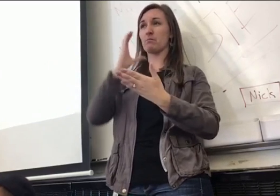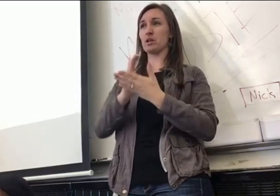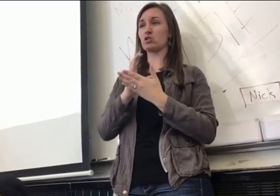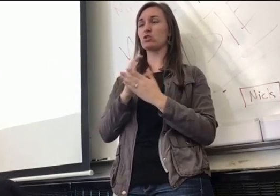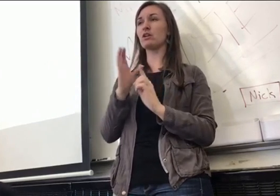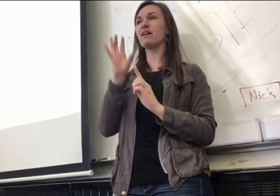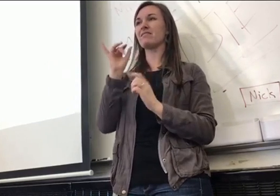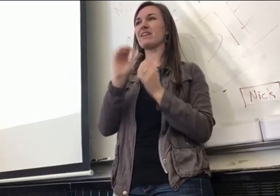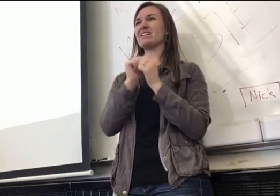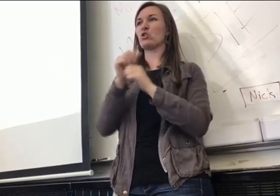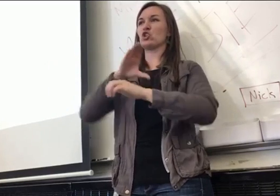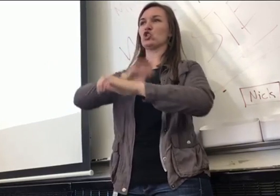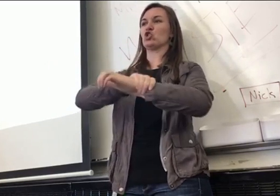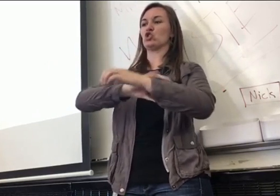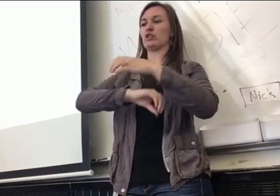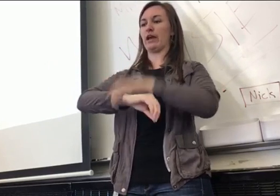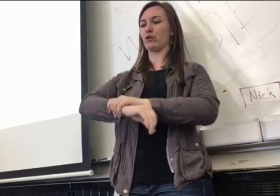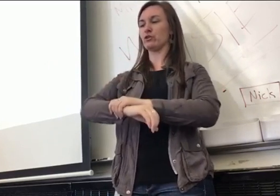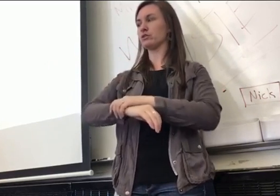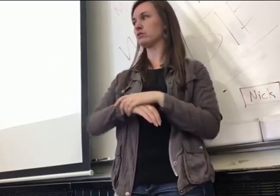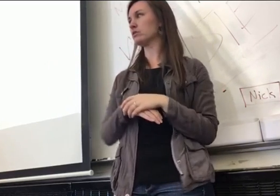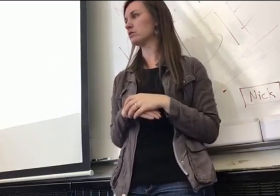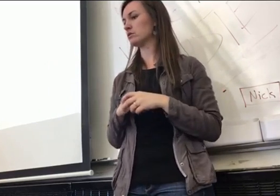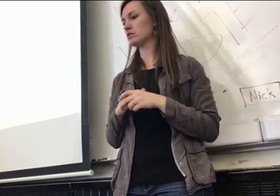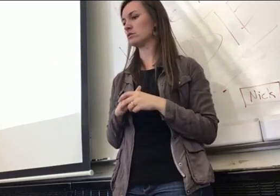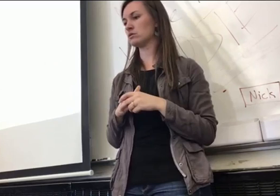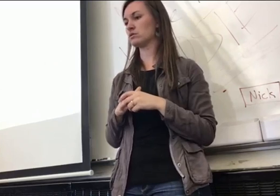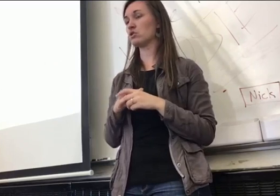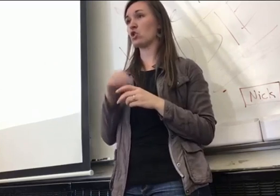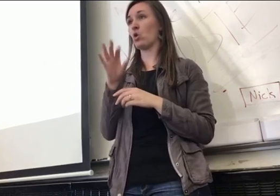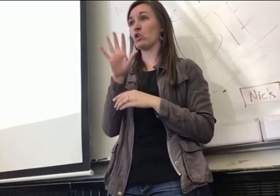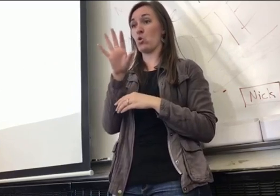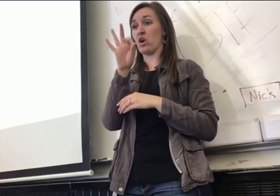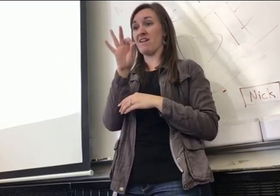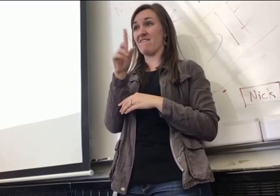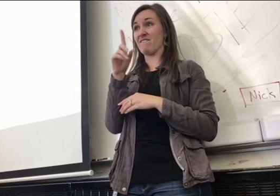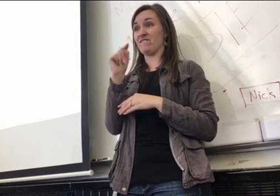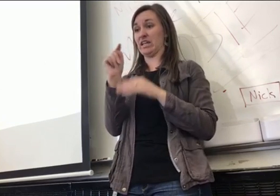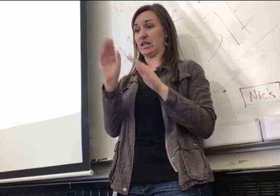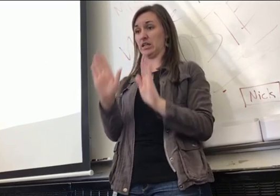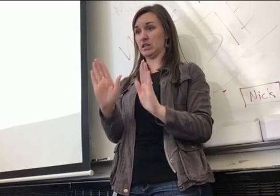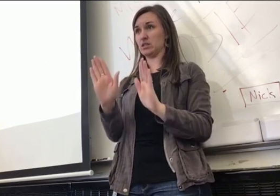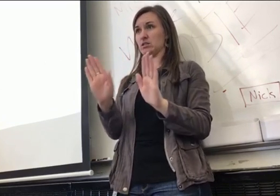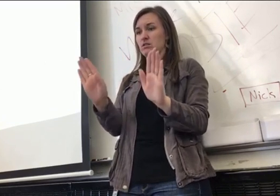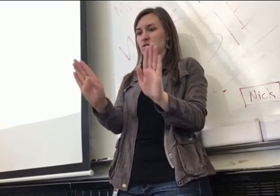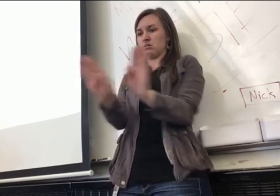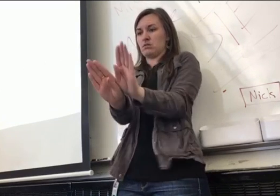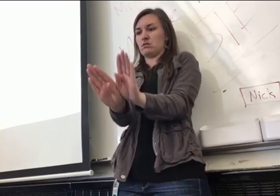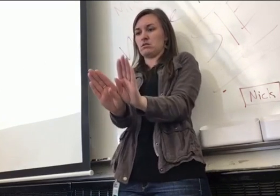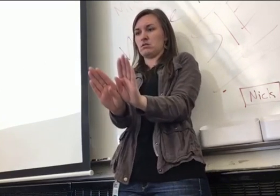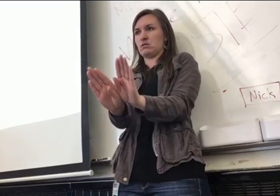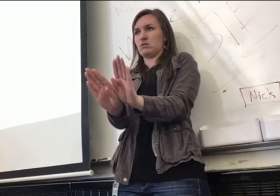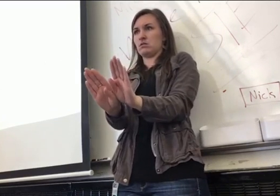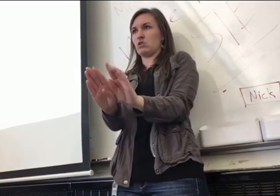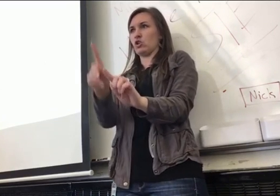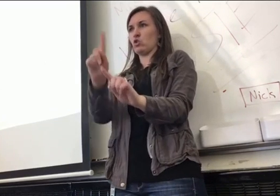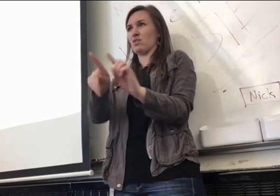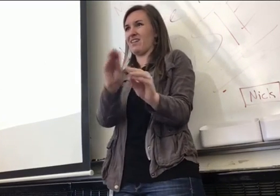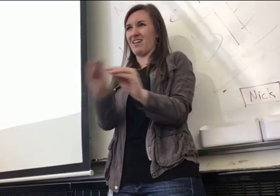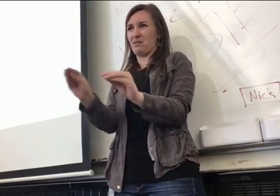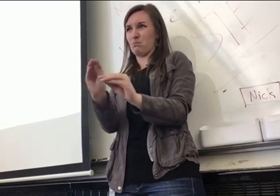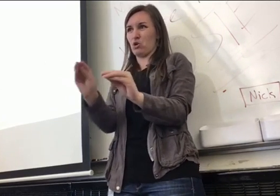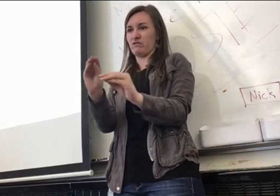how you are shackled. So the feet are shackled to yourself, so you can't move. They're like